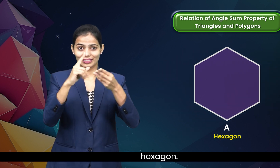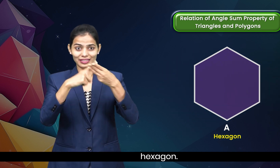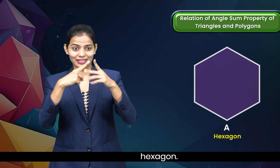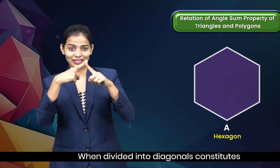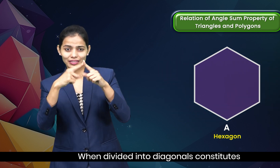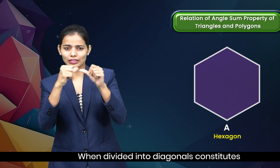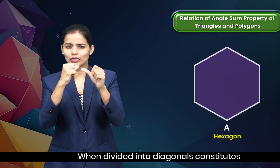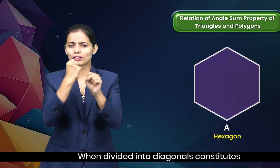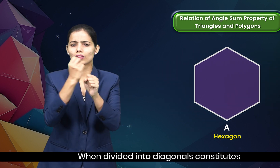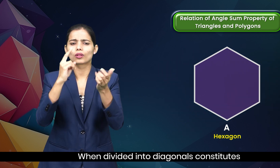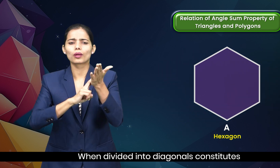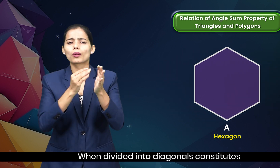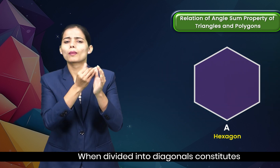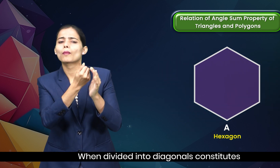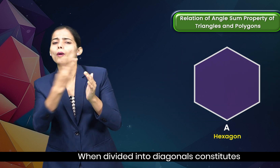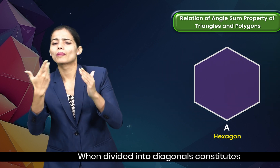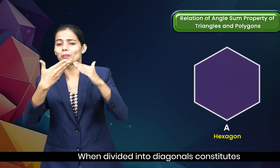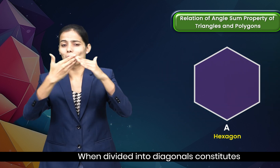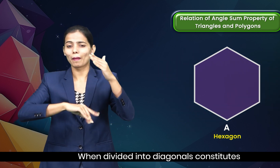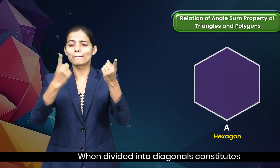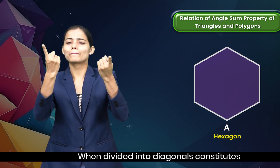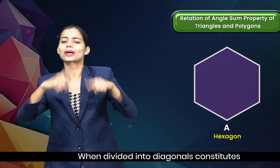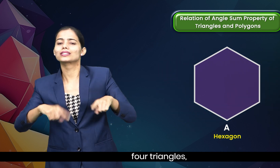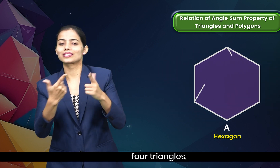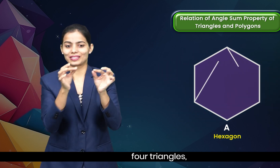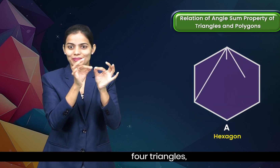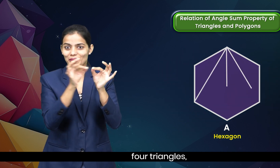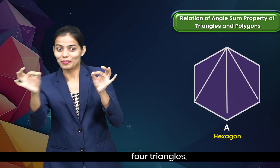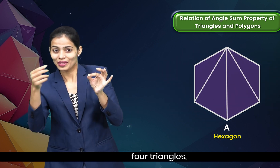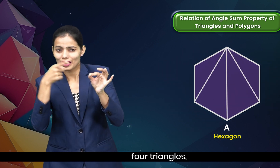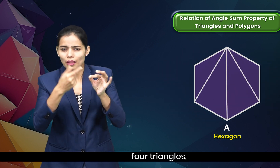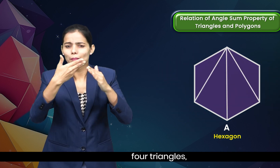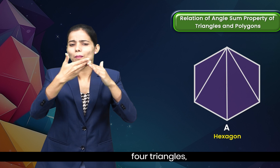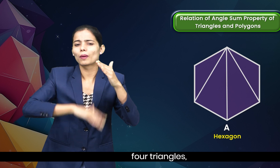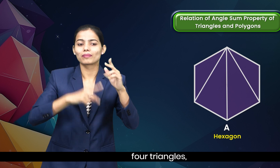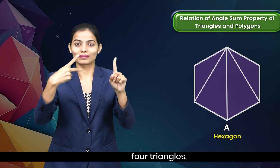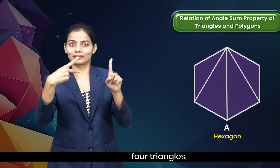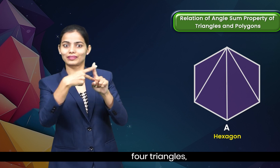Hexagon, when divided into diagonals, constitutes 4 triangles.